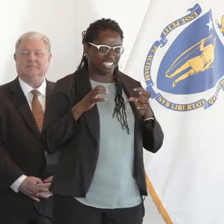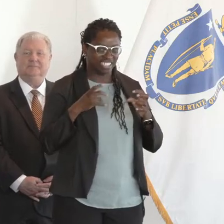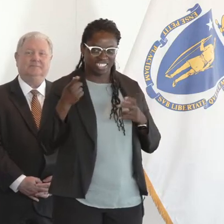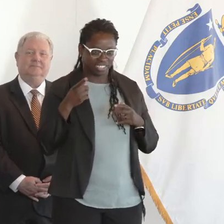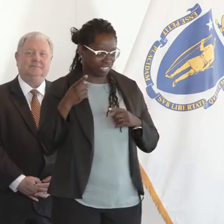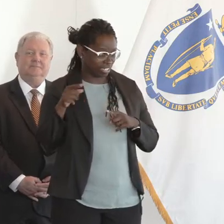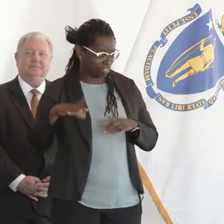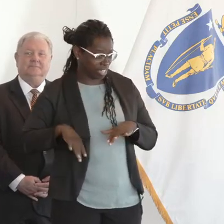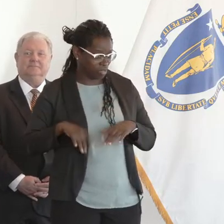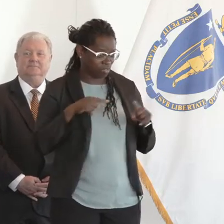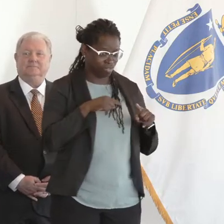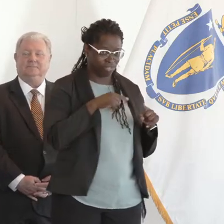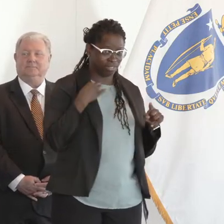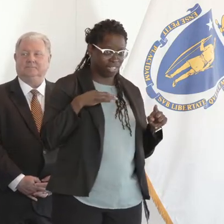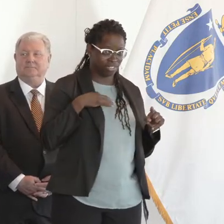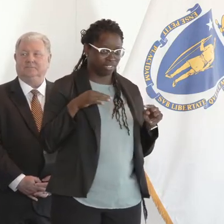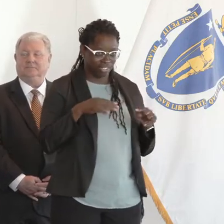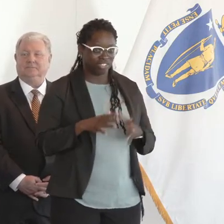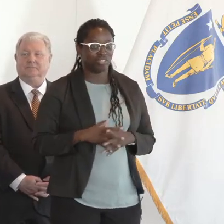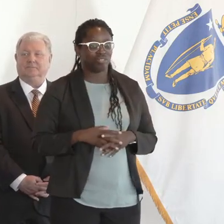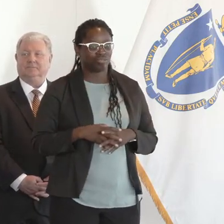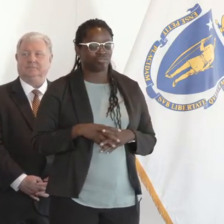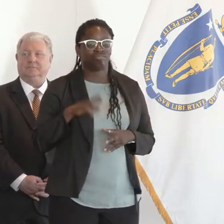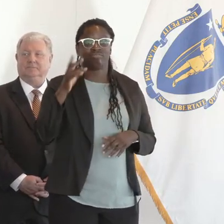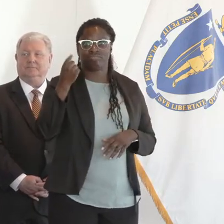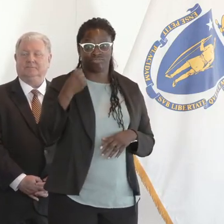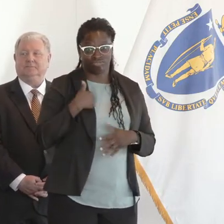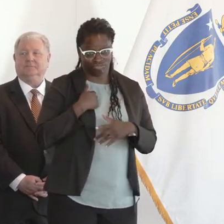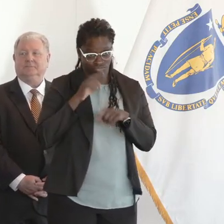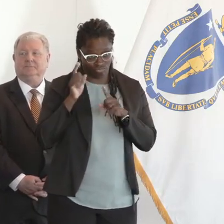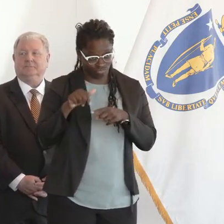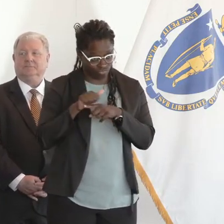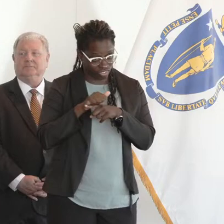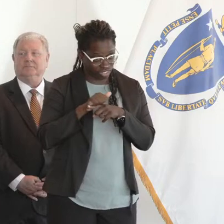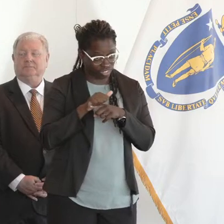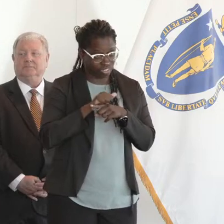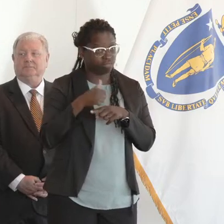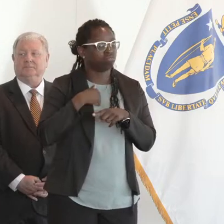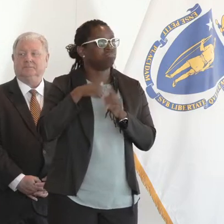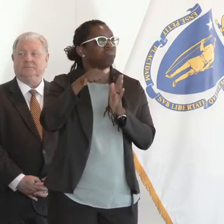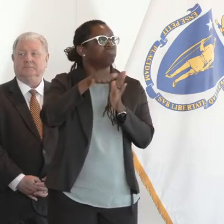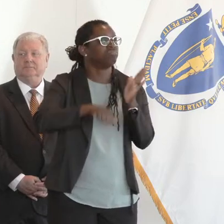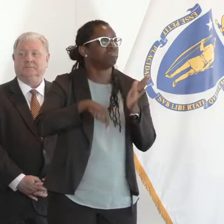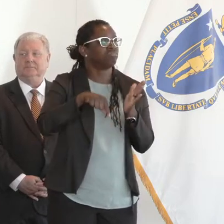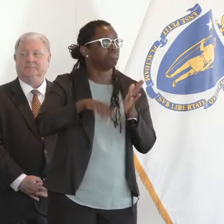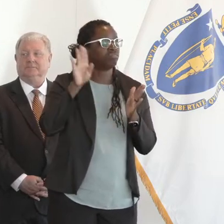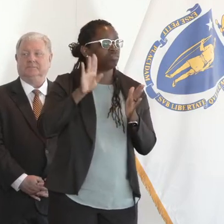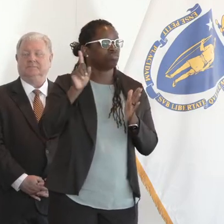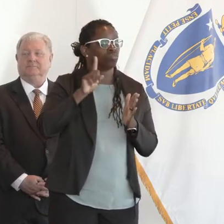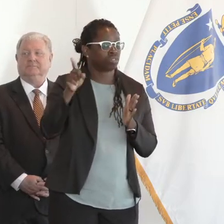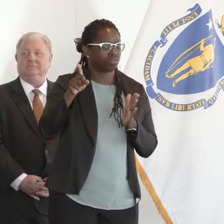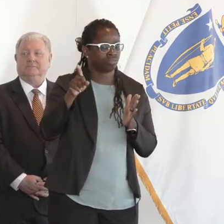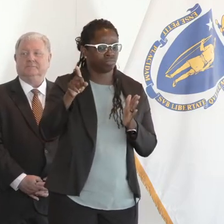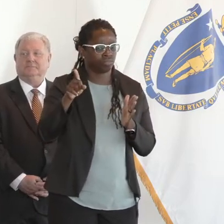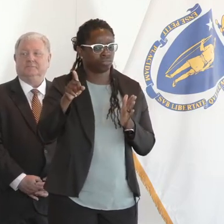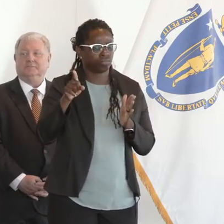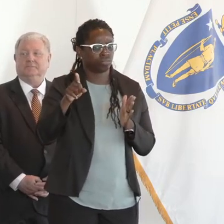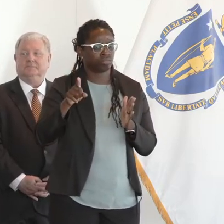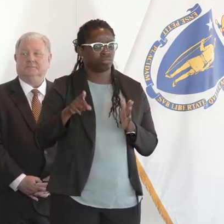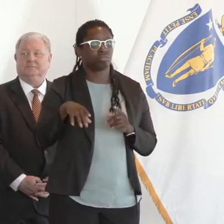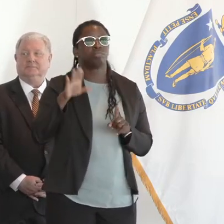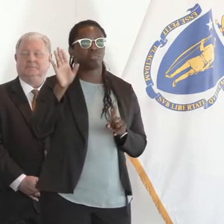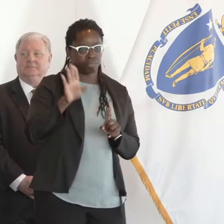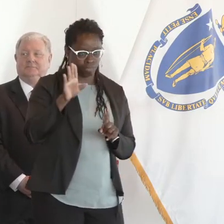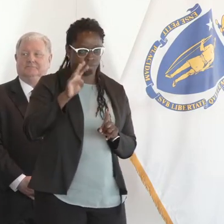I trained in the United States, did some of my surgical training in Baltimore. My daughter was born in Baltimore, so we